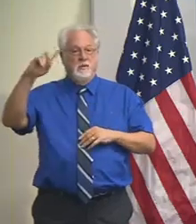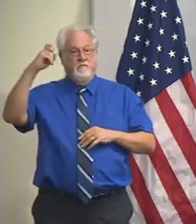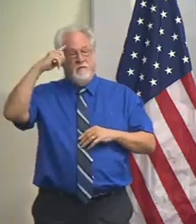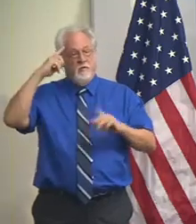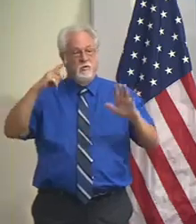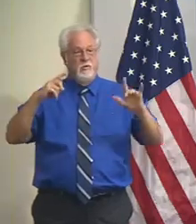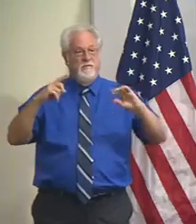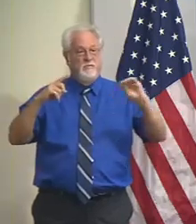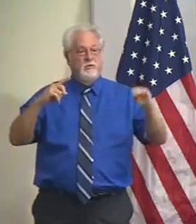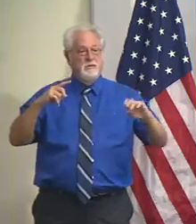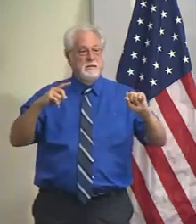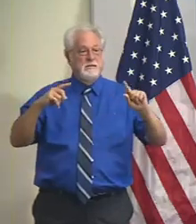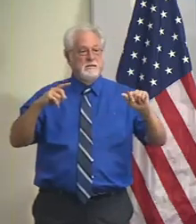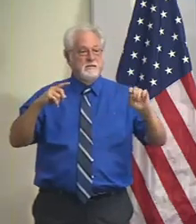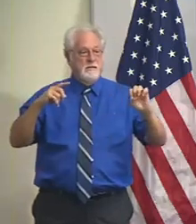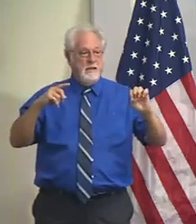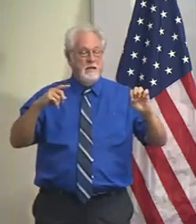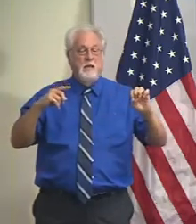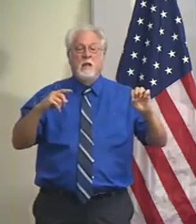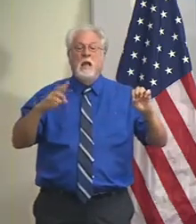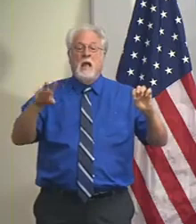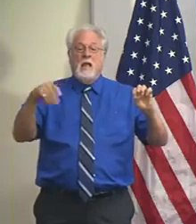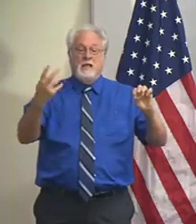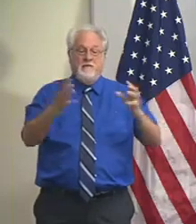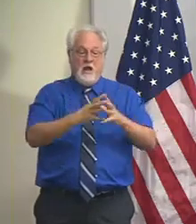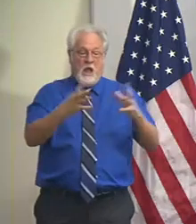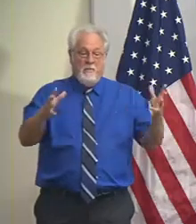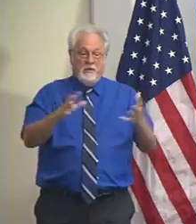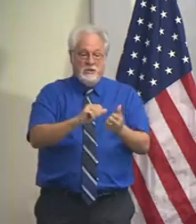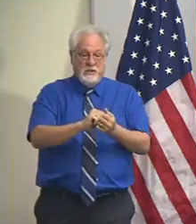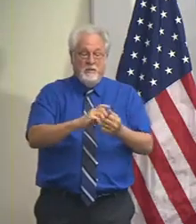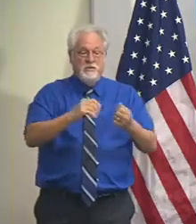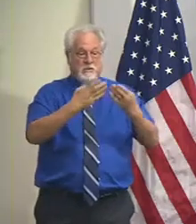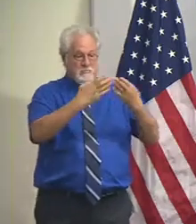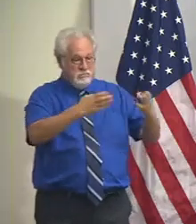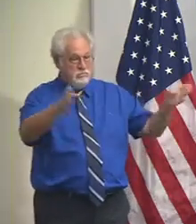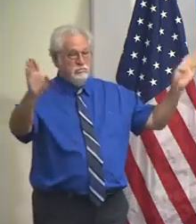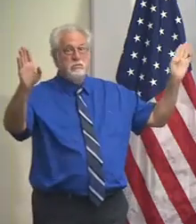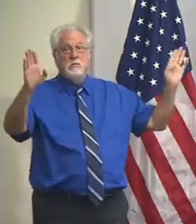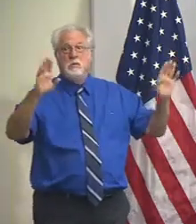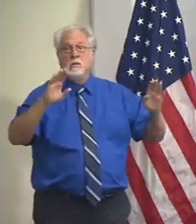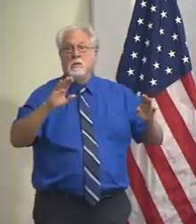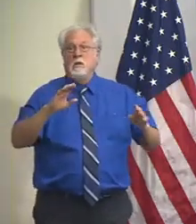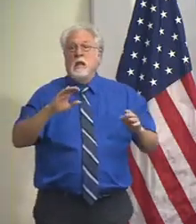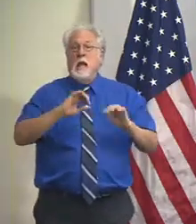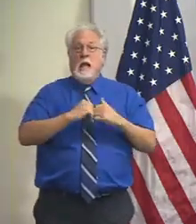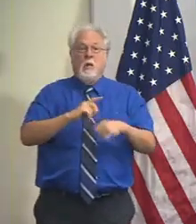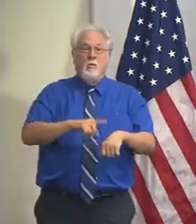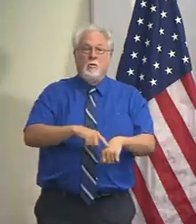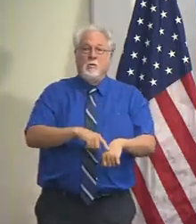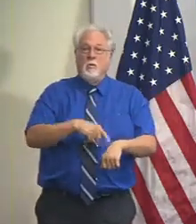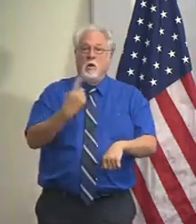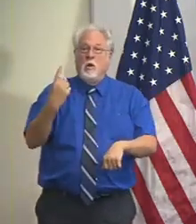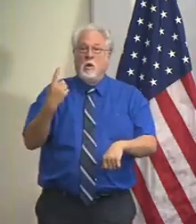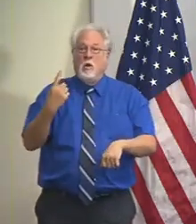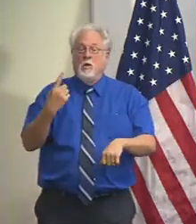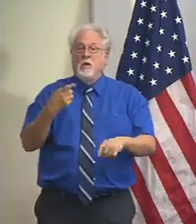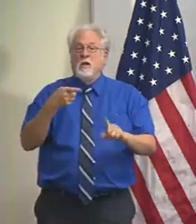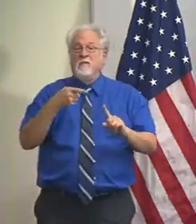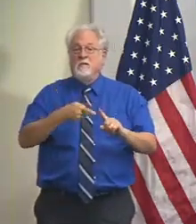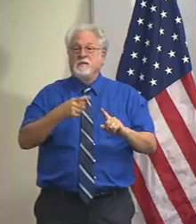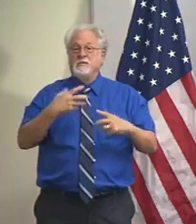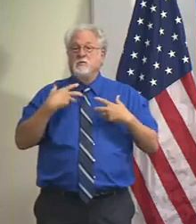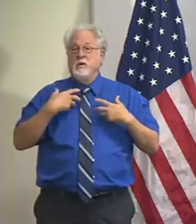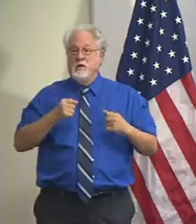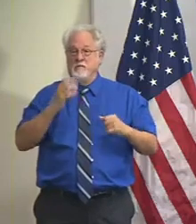state. Given the magnitude of the damage and how widespread it is across the state of Louisiana, how long this recovery